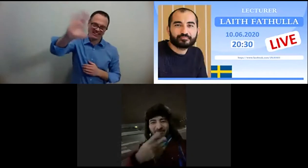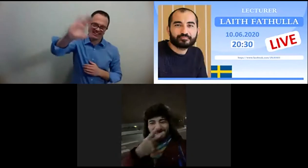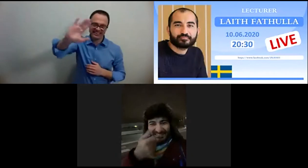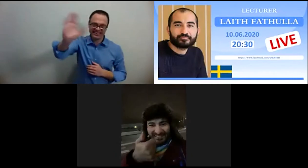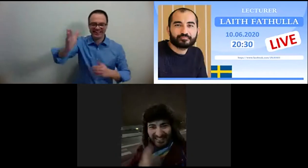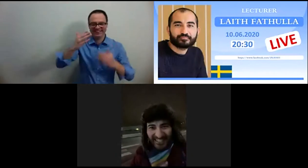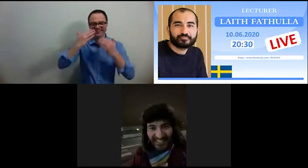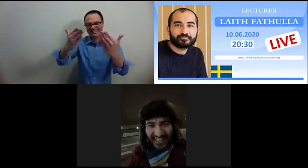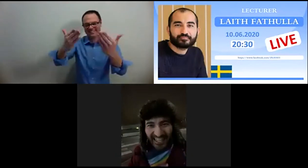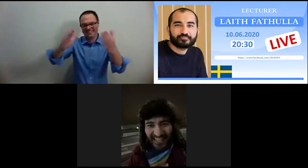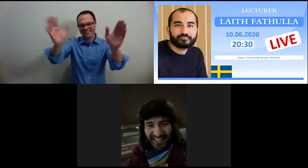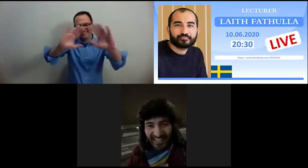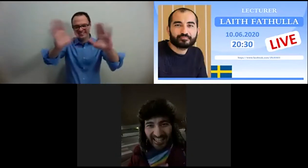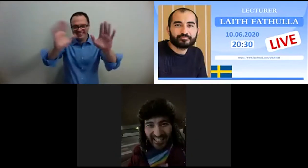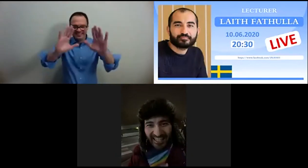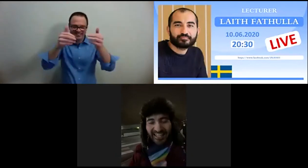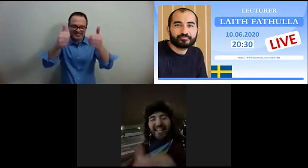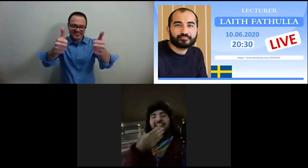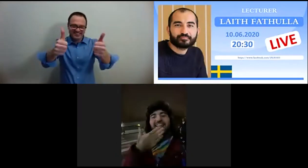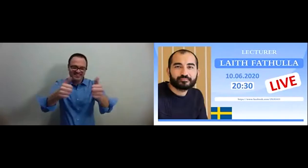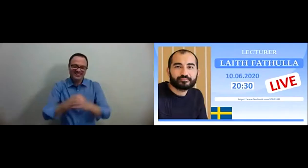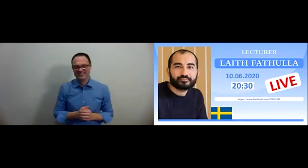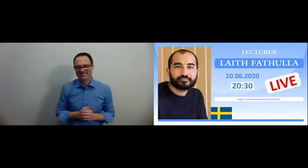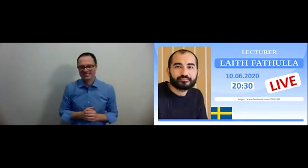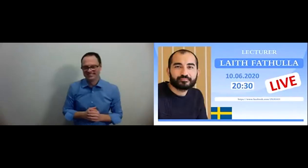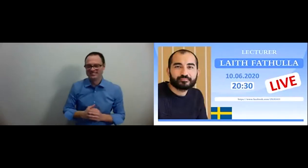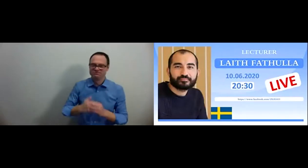I'm traveling, but I really enjoyed the show. Happy to see you.